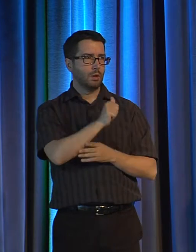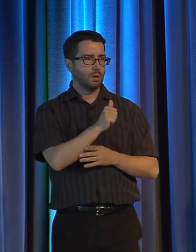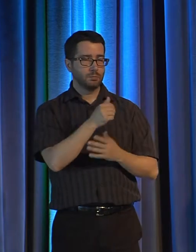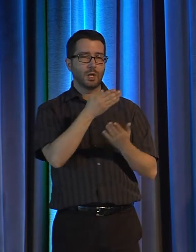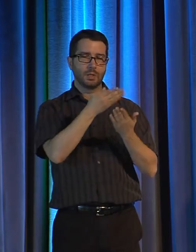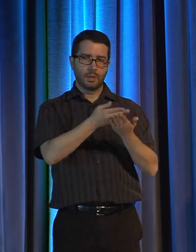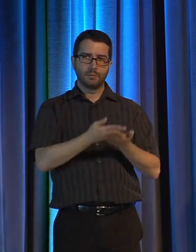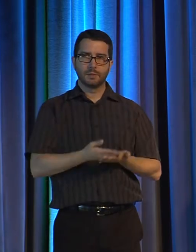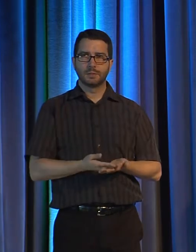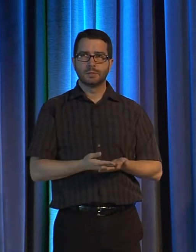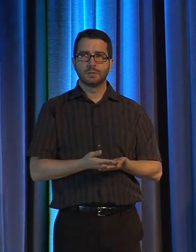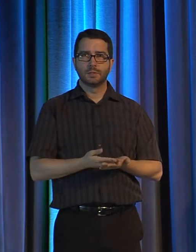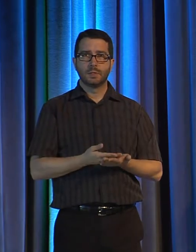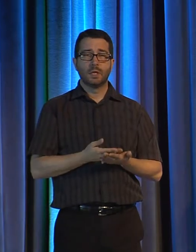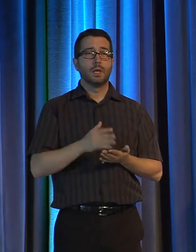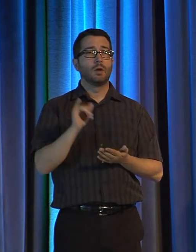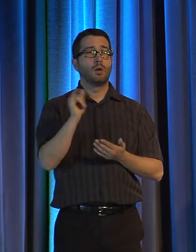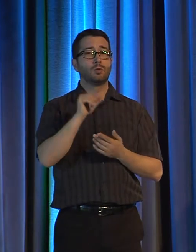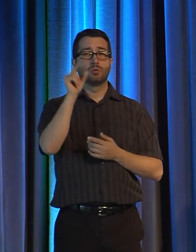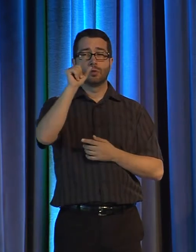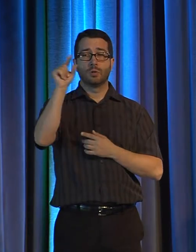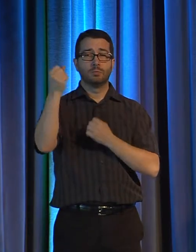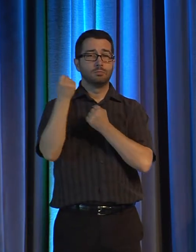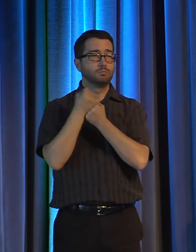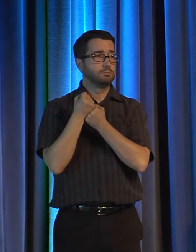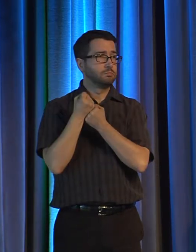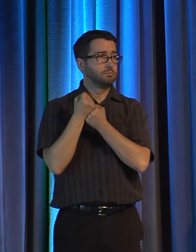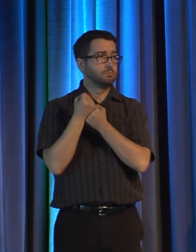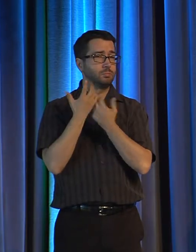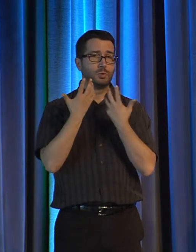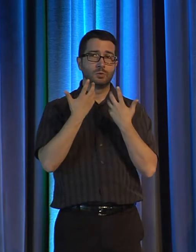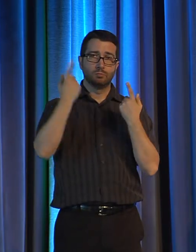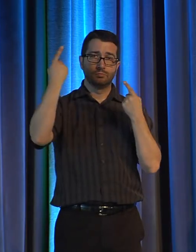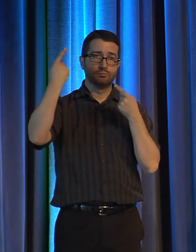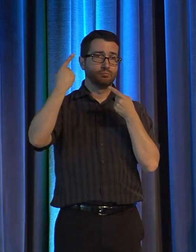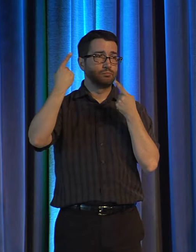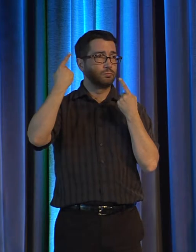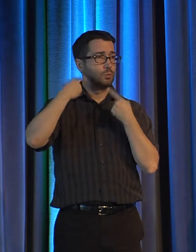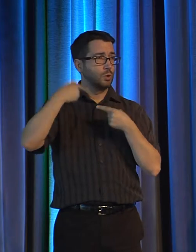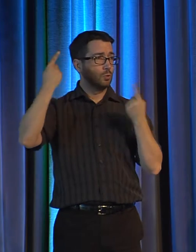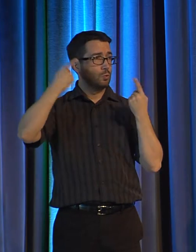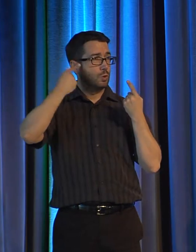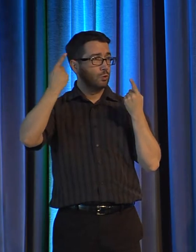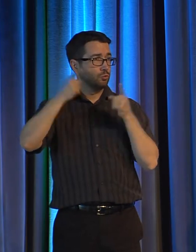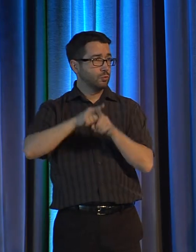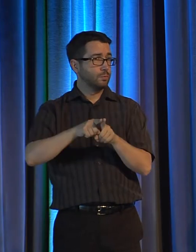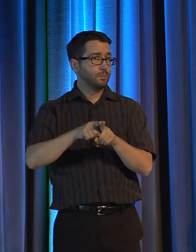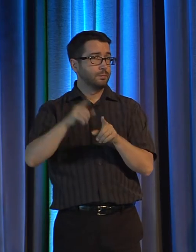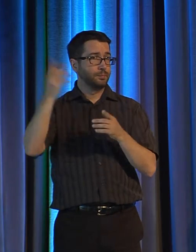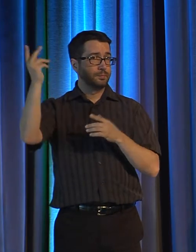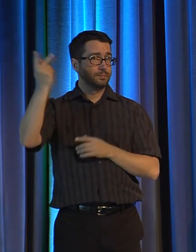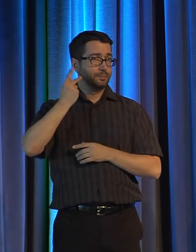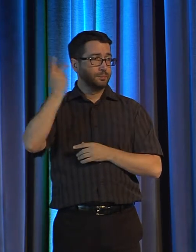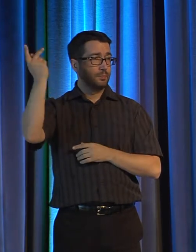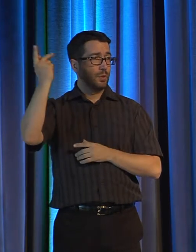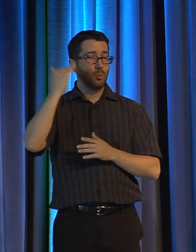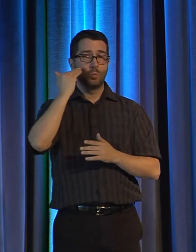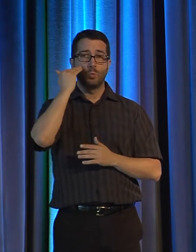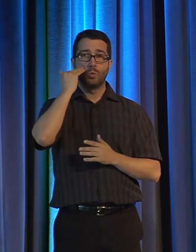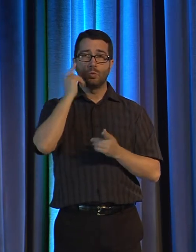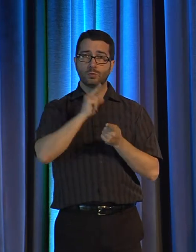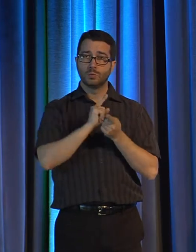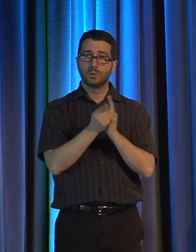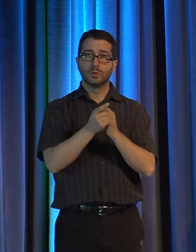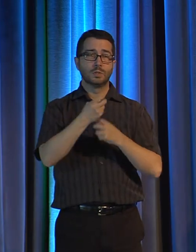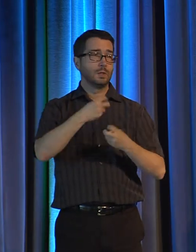support of our government. There is alignment. We fully appreciate the change is hard, the change